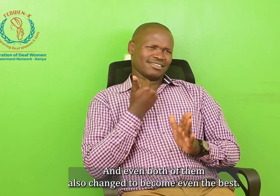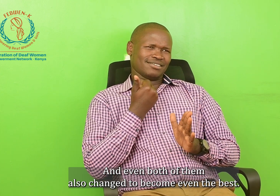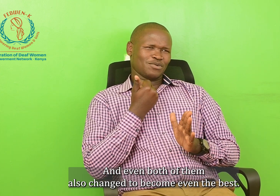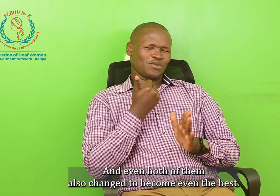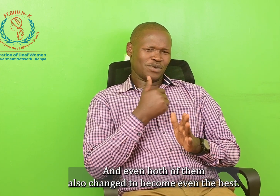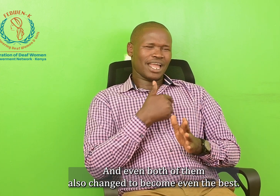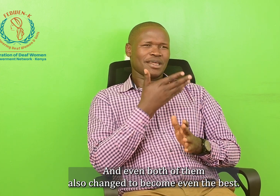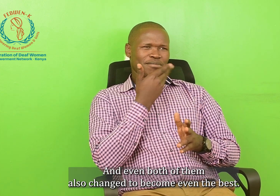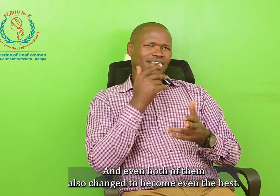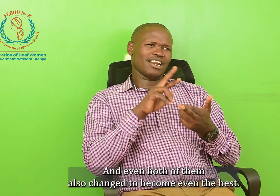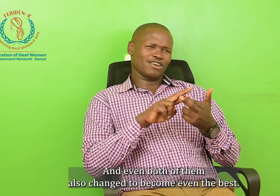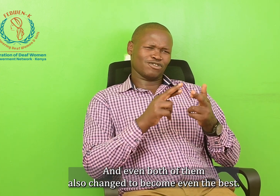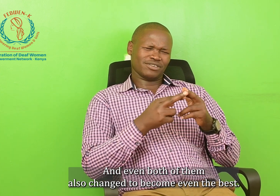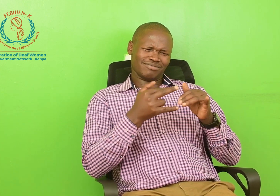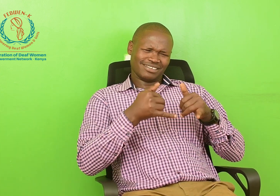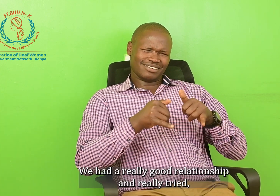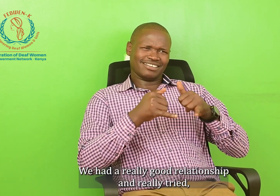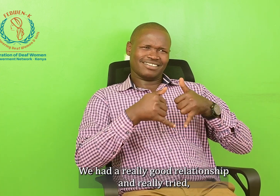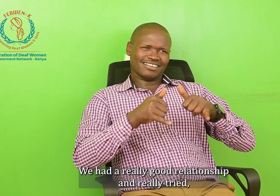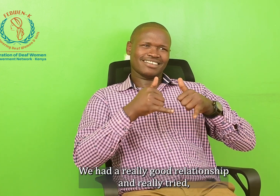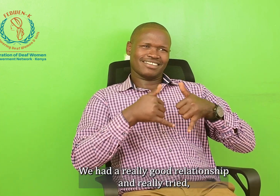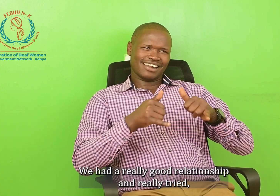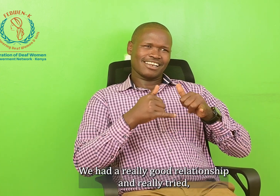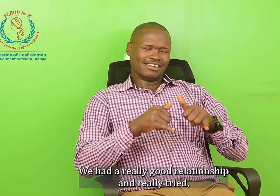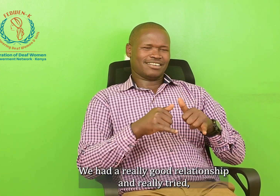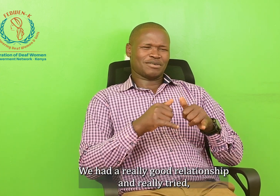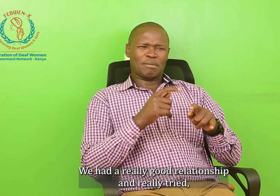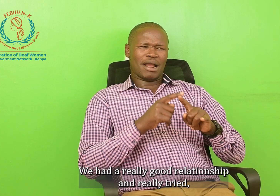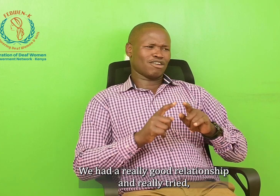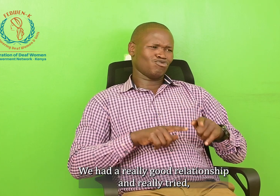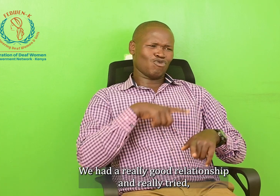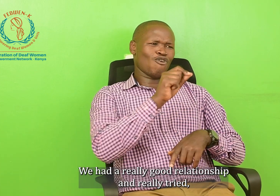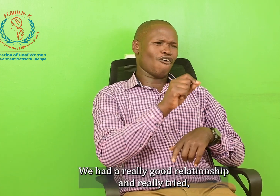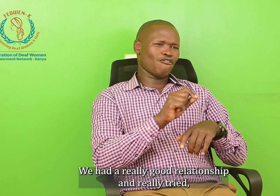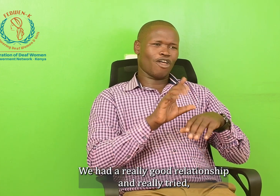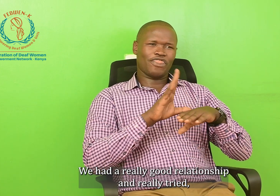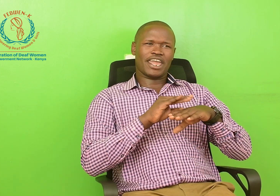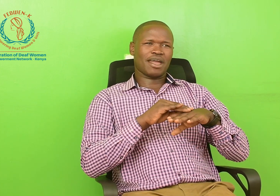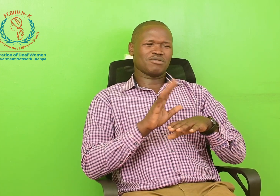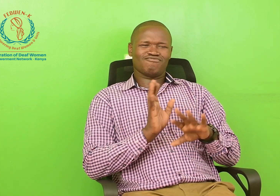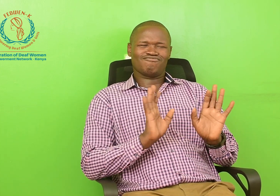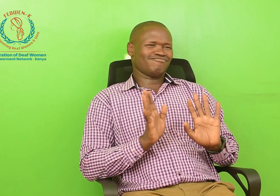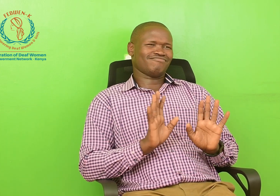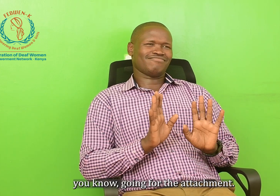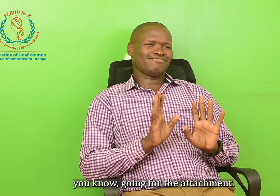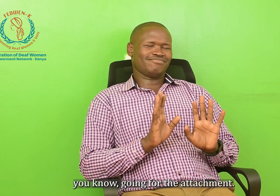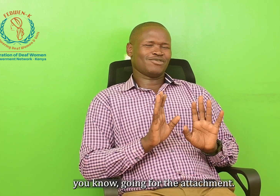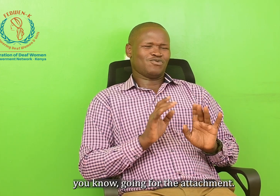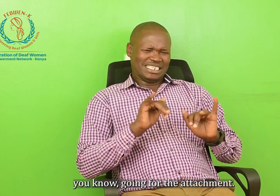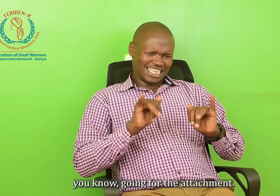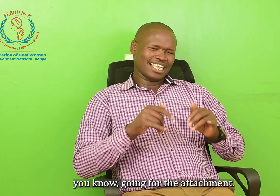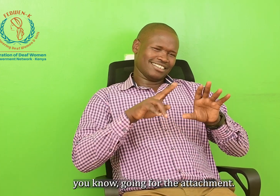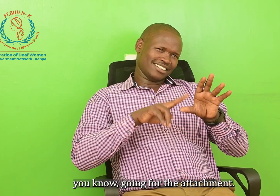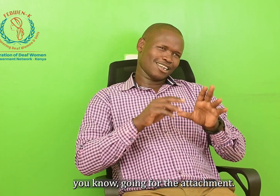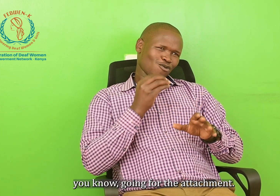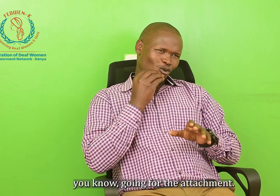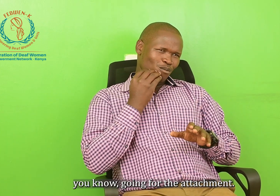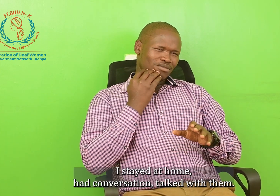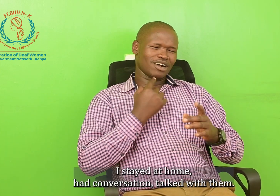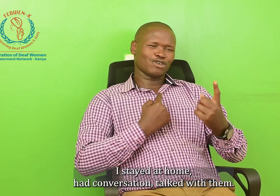to become even the best. We had a really good relationship. I really tried. We did not go even for other attachment. I